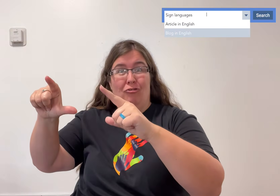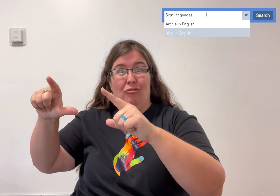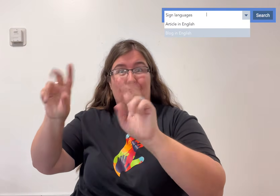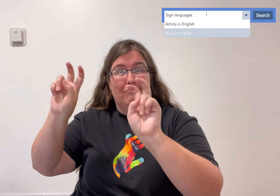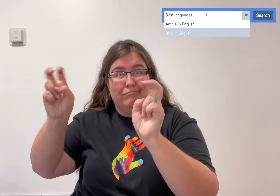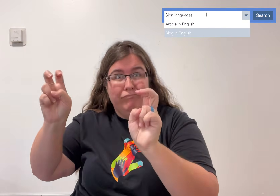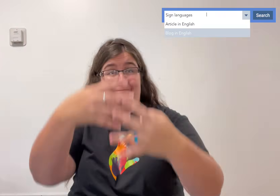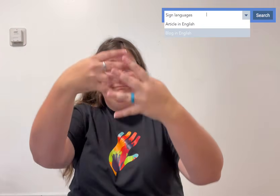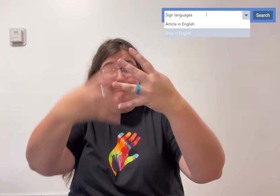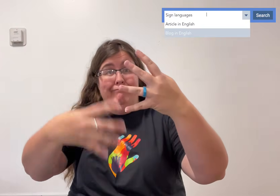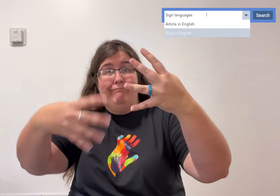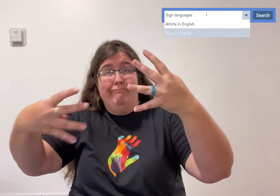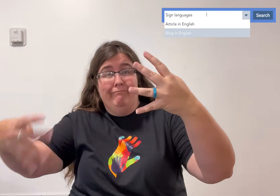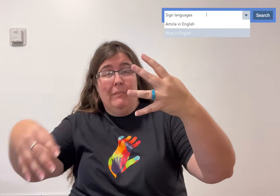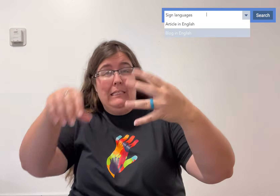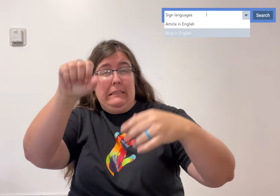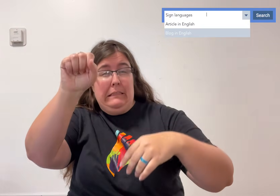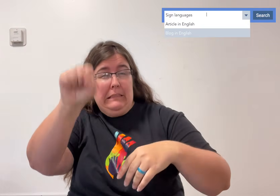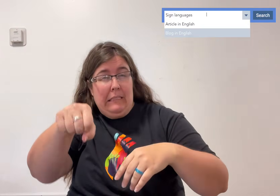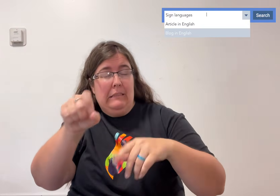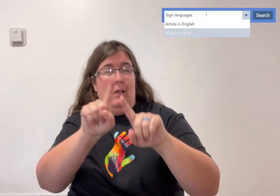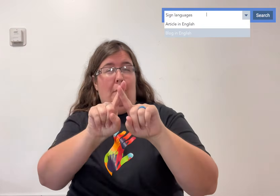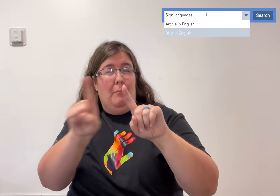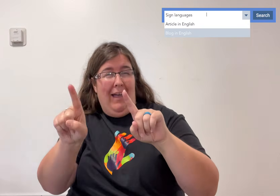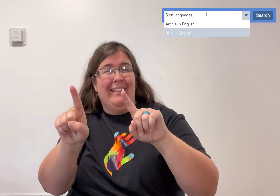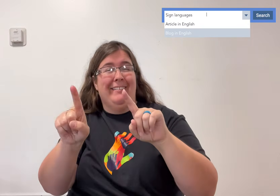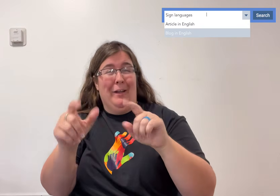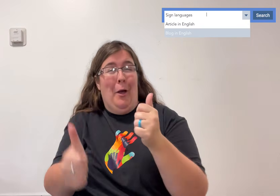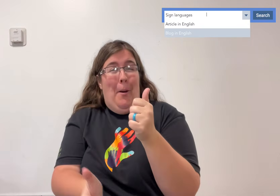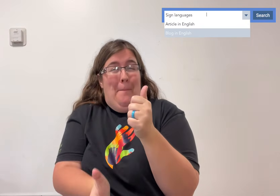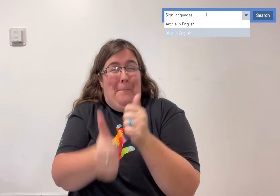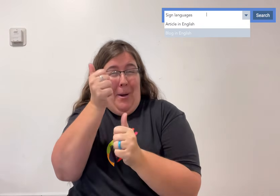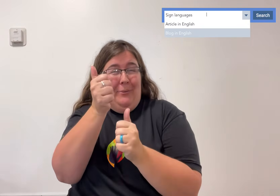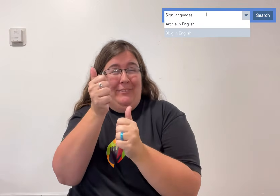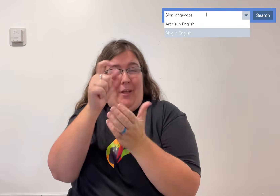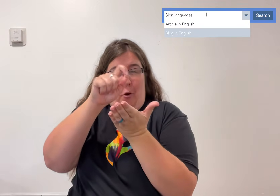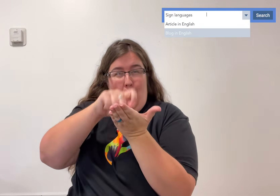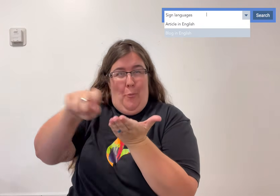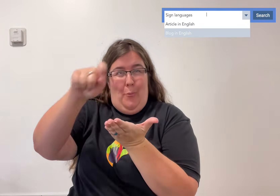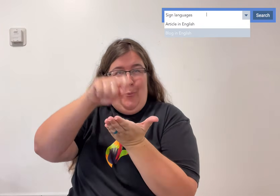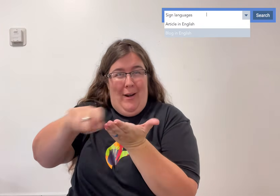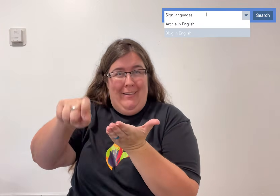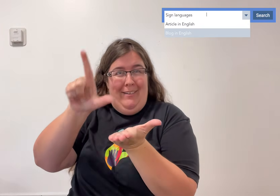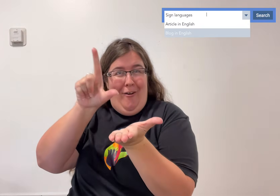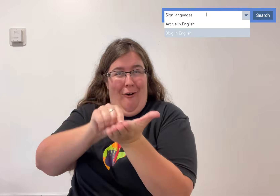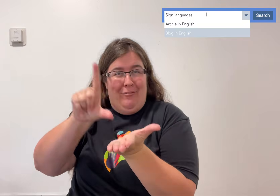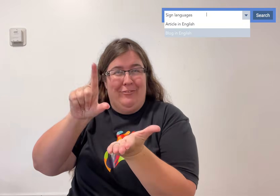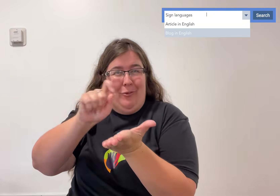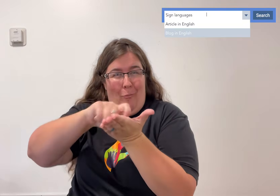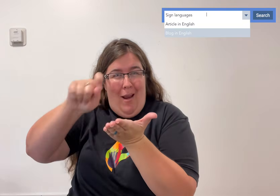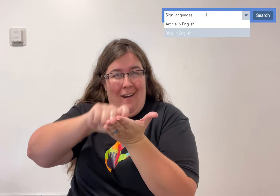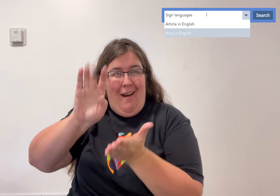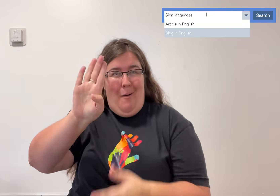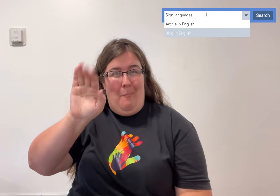online, you'll get tons of results, sure, but most of these results will be written articles, written